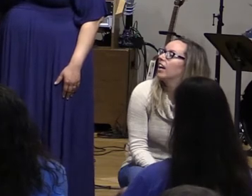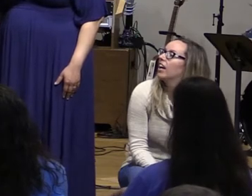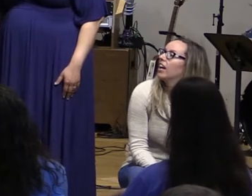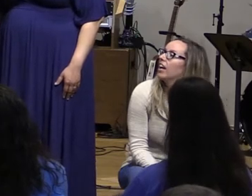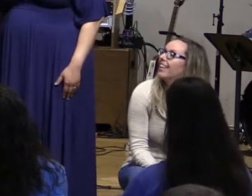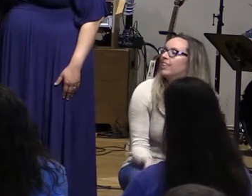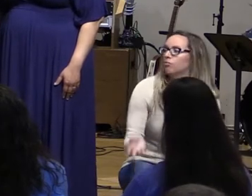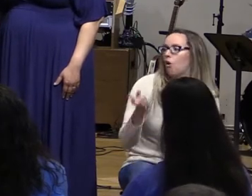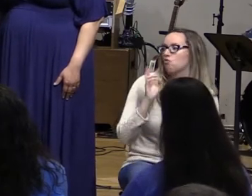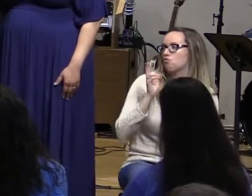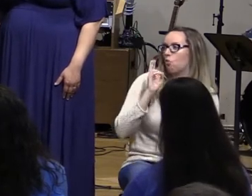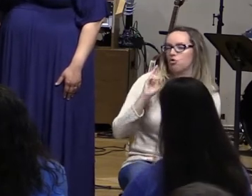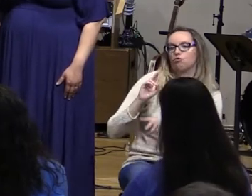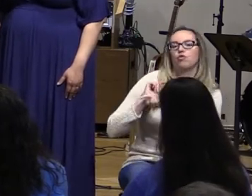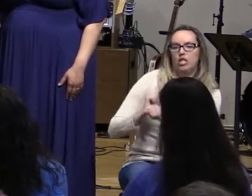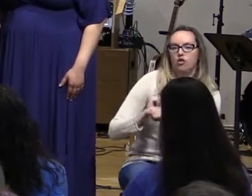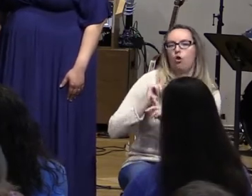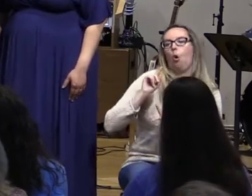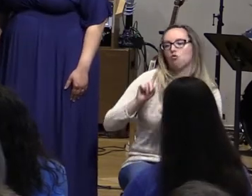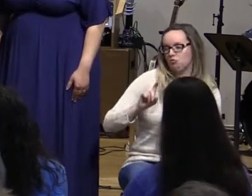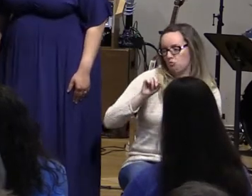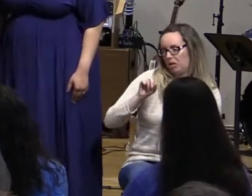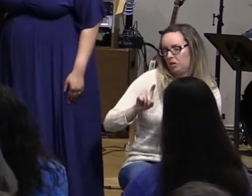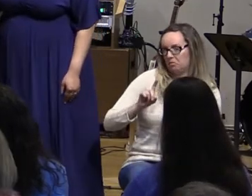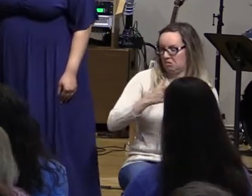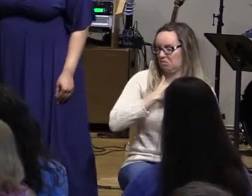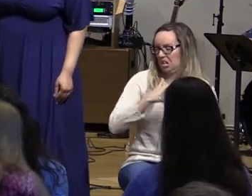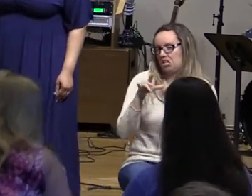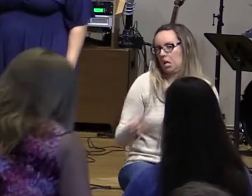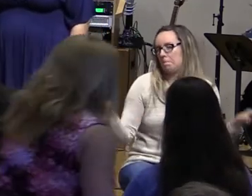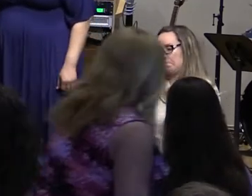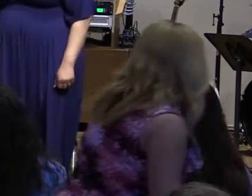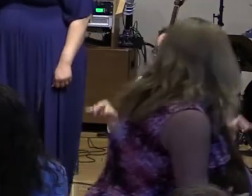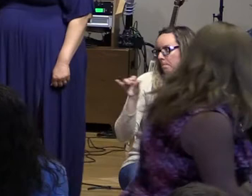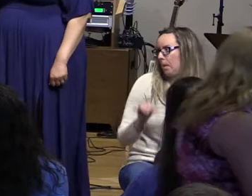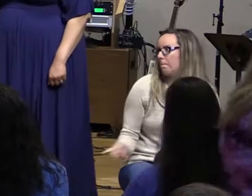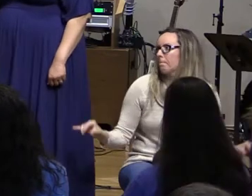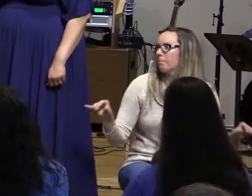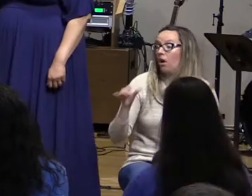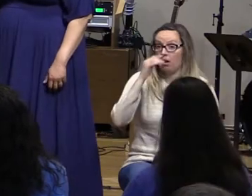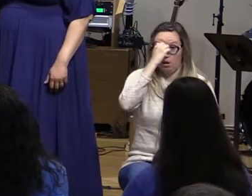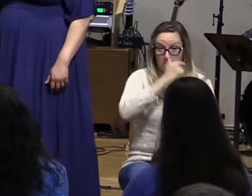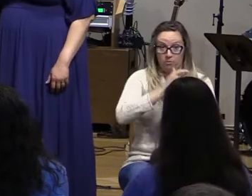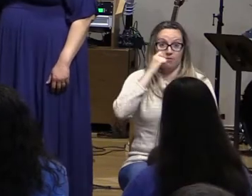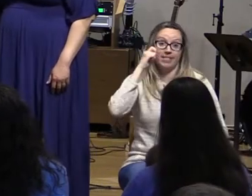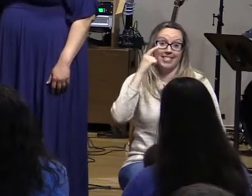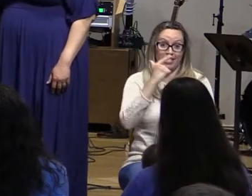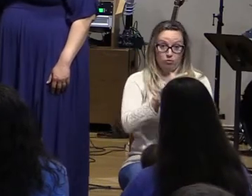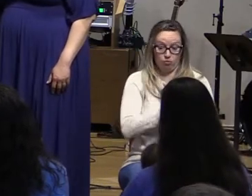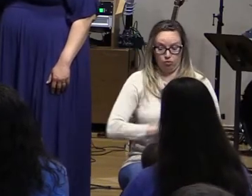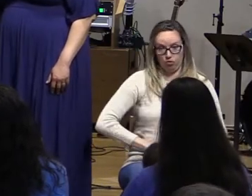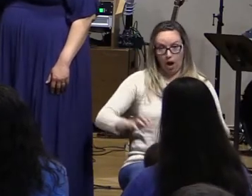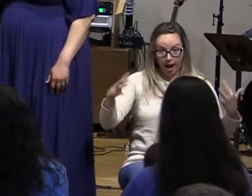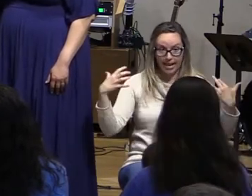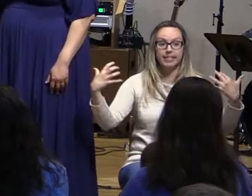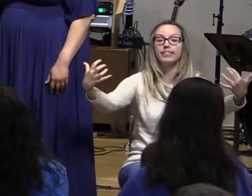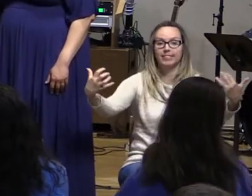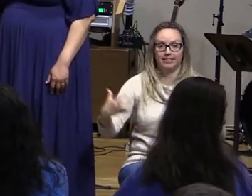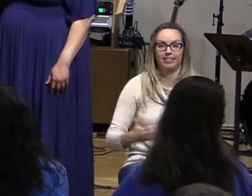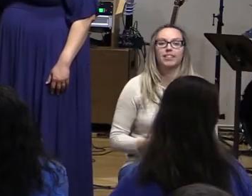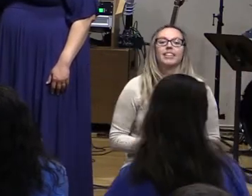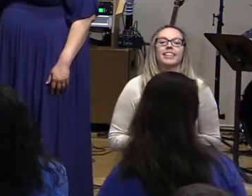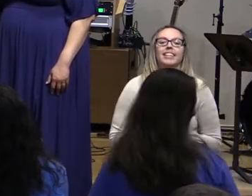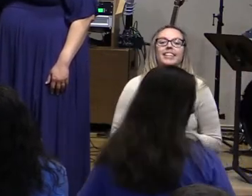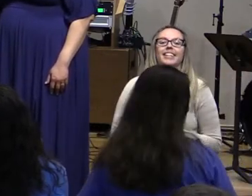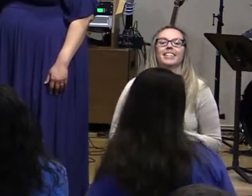Historical, traditional questions that we always ask. Brothers and sisters in Christ, through